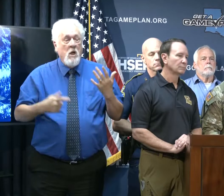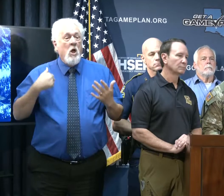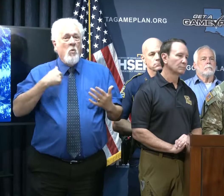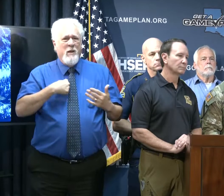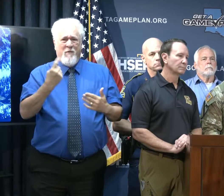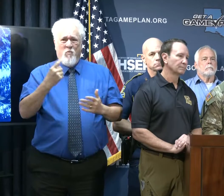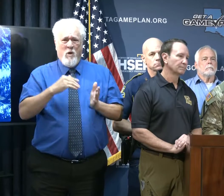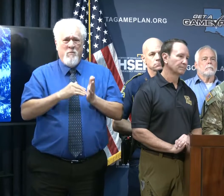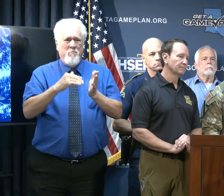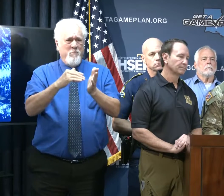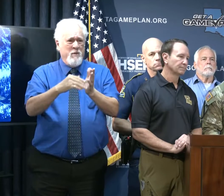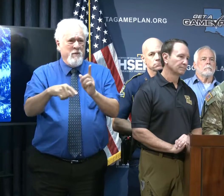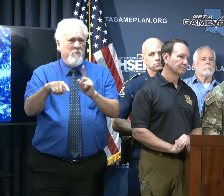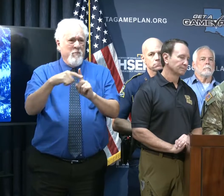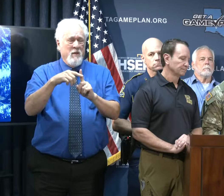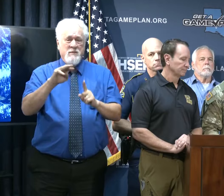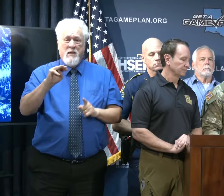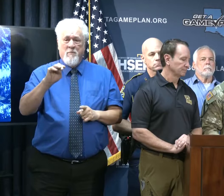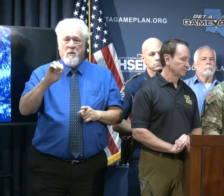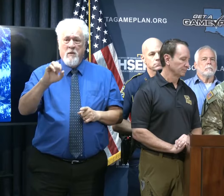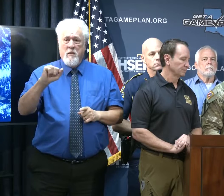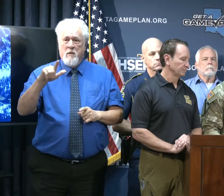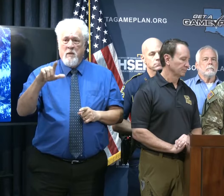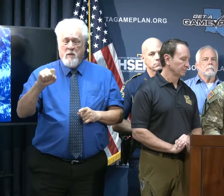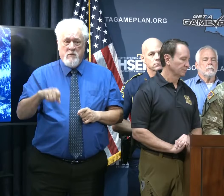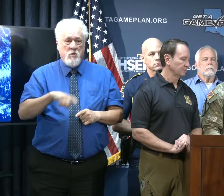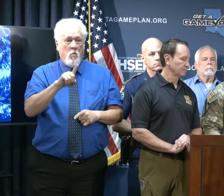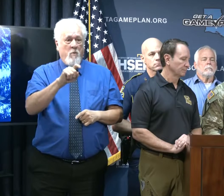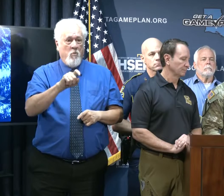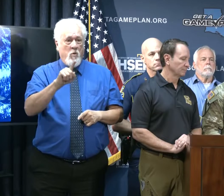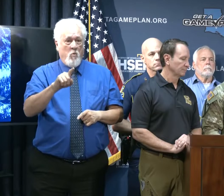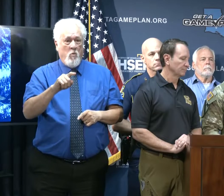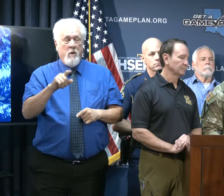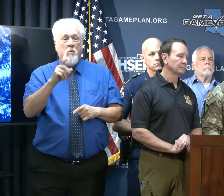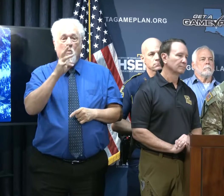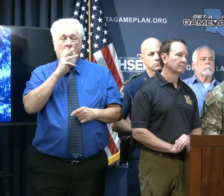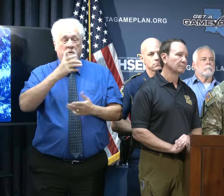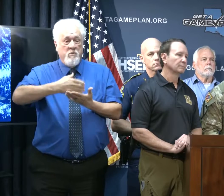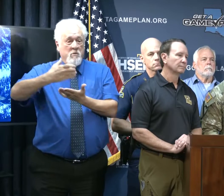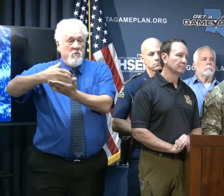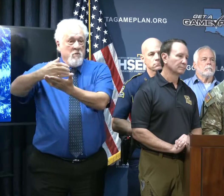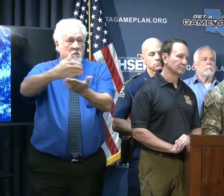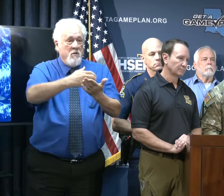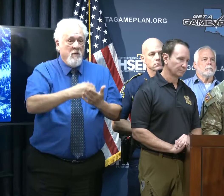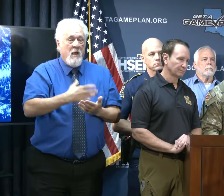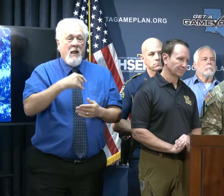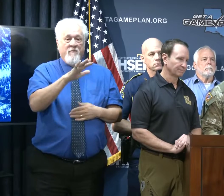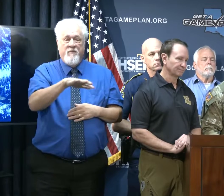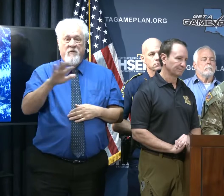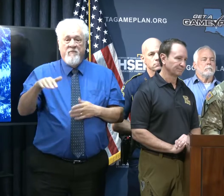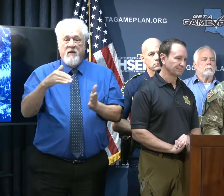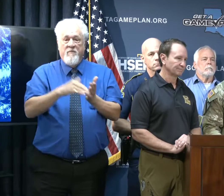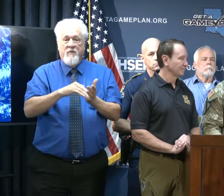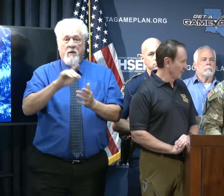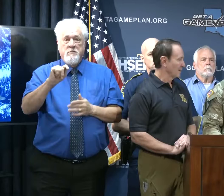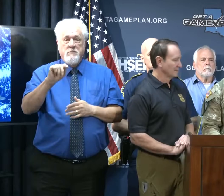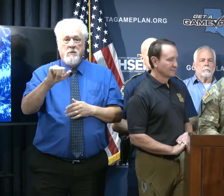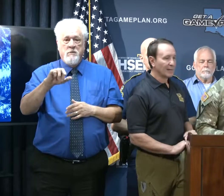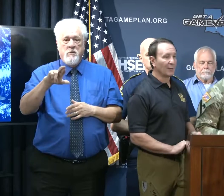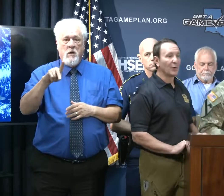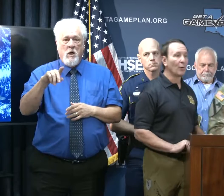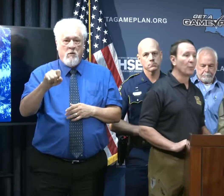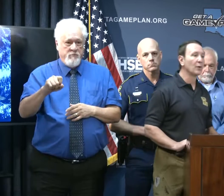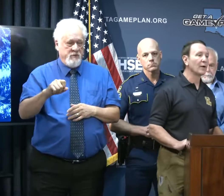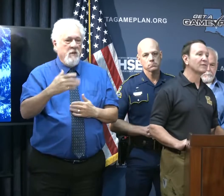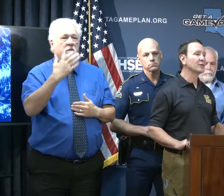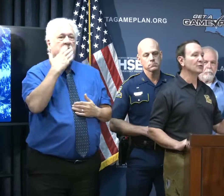1 million plus meals, 1.1 million liters of water, and over 55,000 tarps. Thank you.